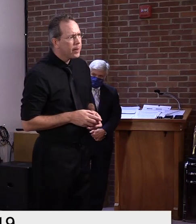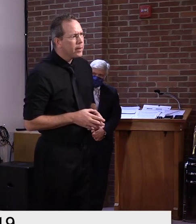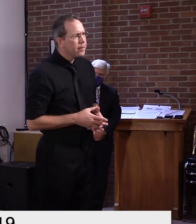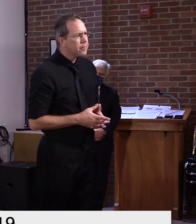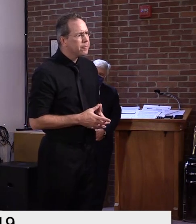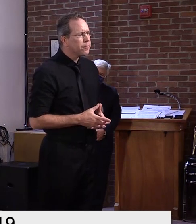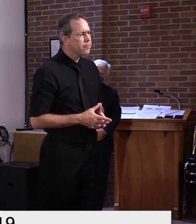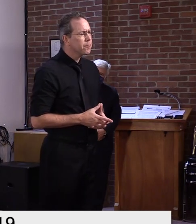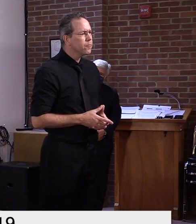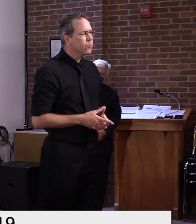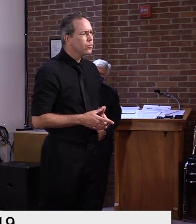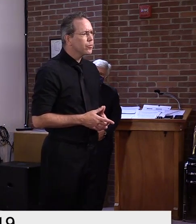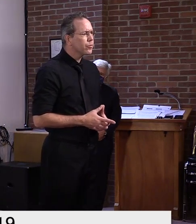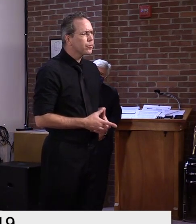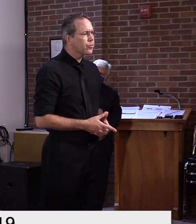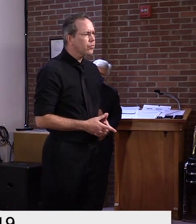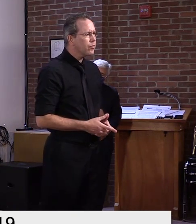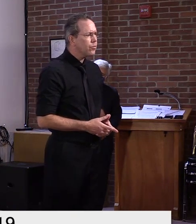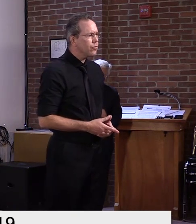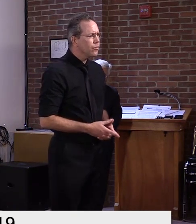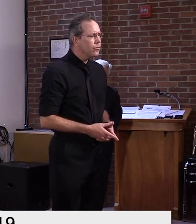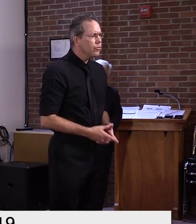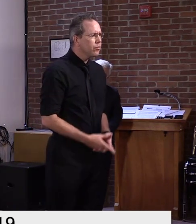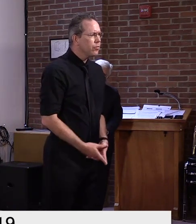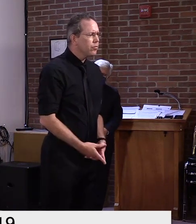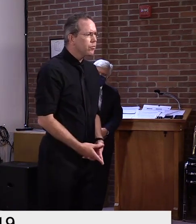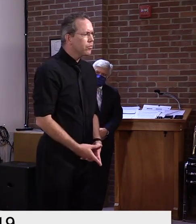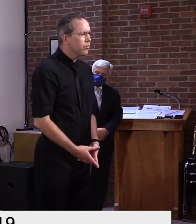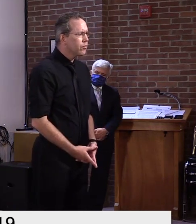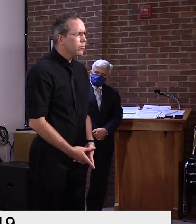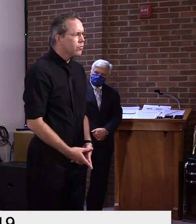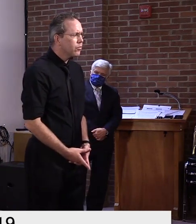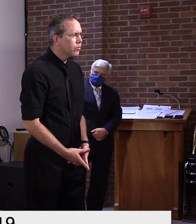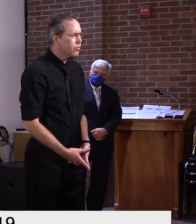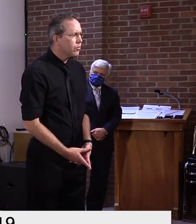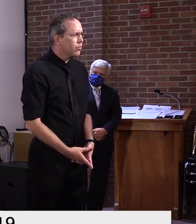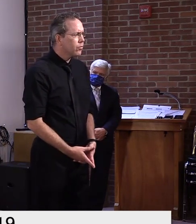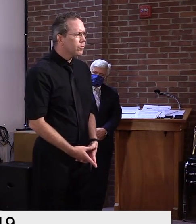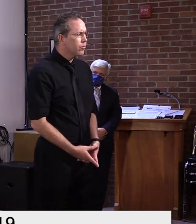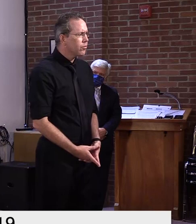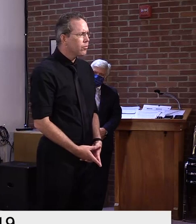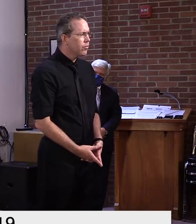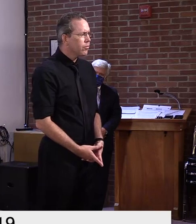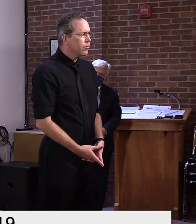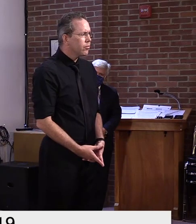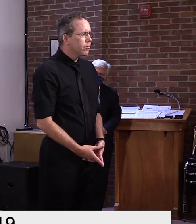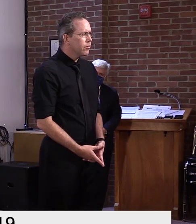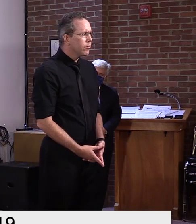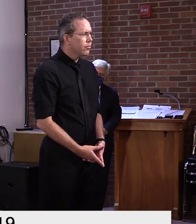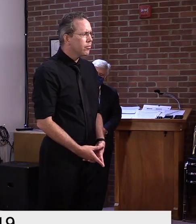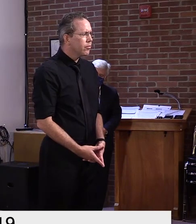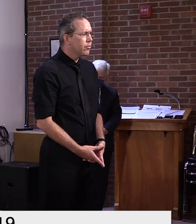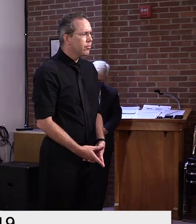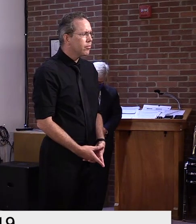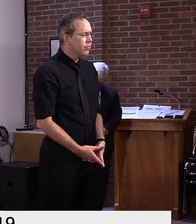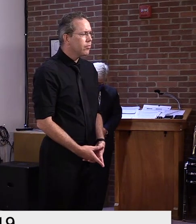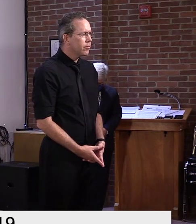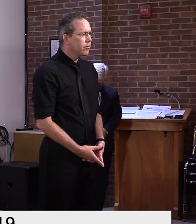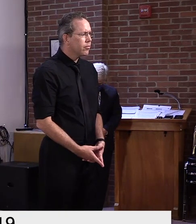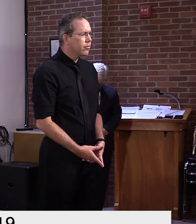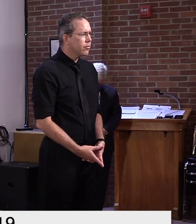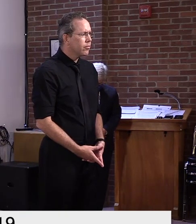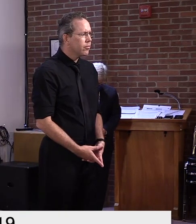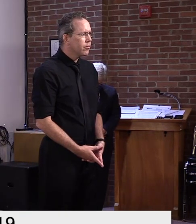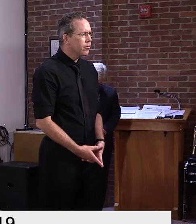Warming Solutions Act because of the lawsuit clause, which you've addressed before, and also the executive policy setting Climate